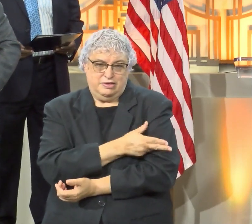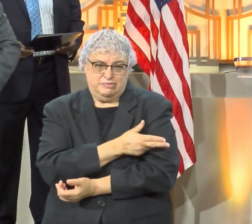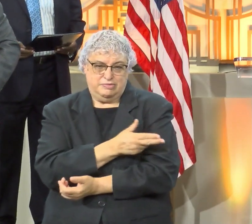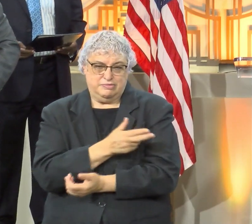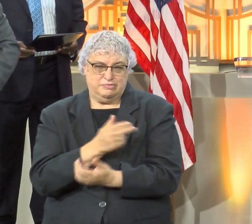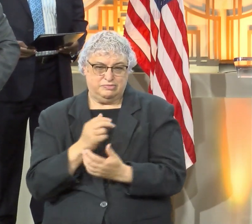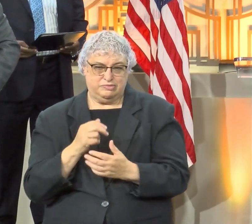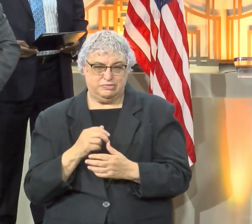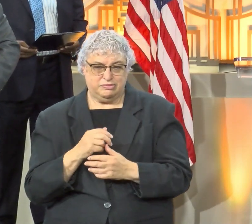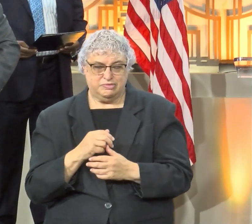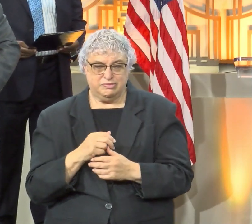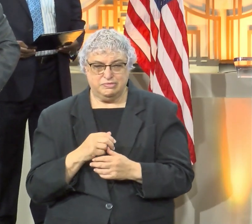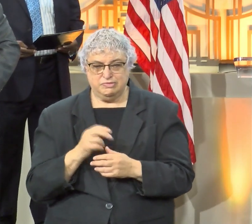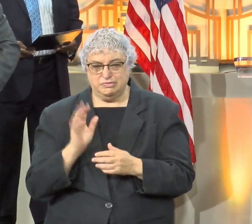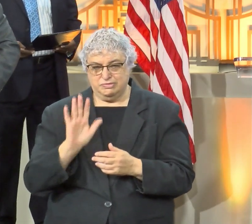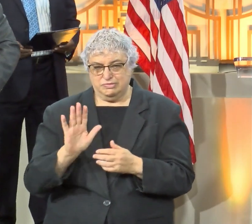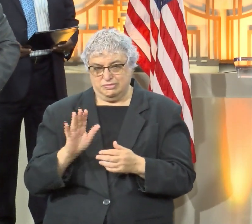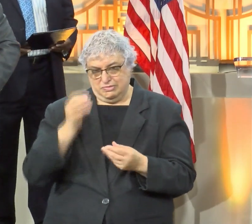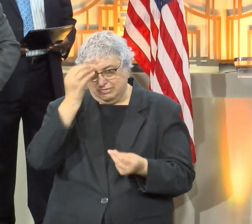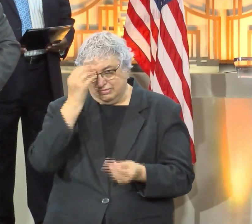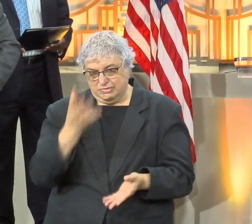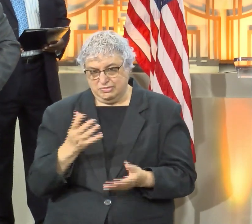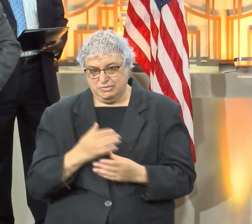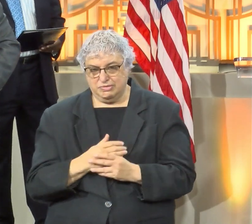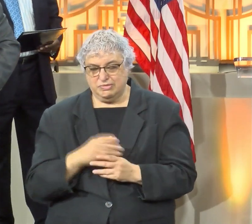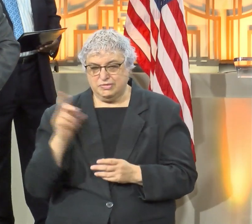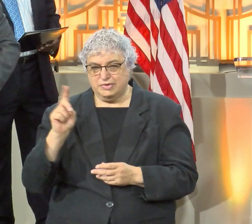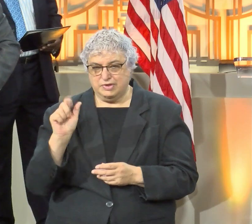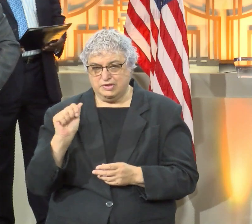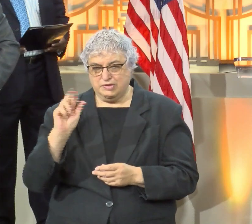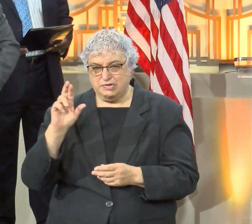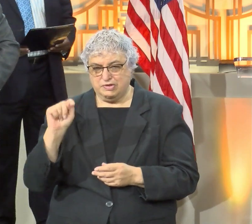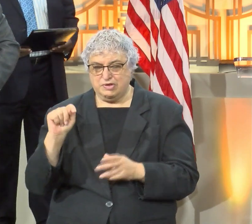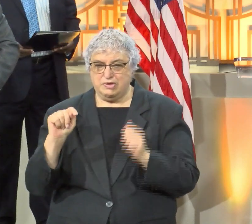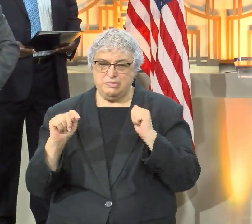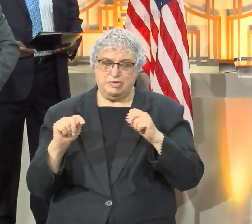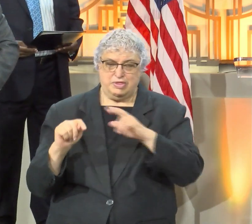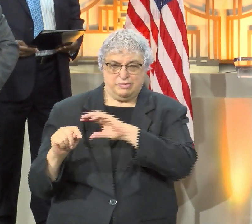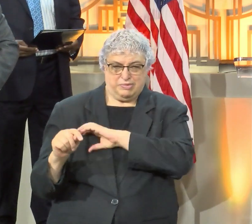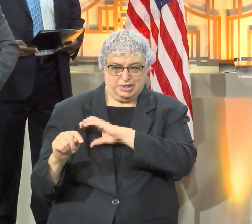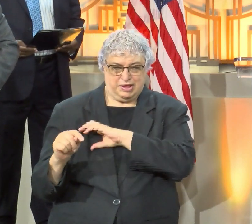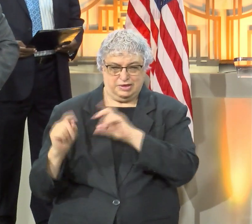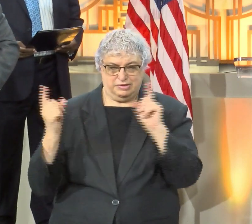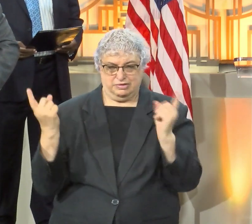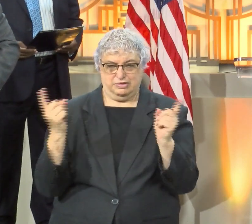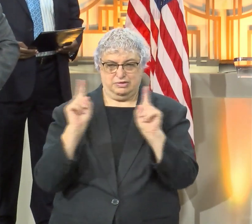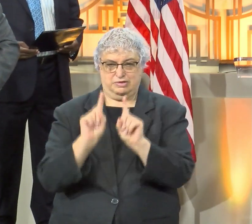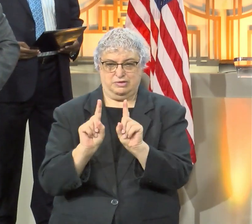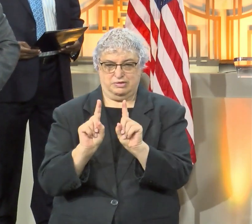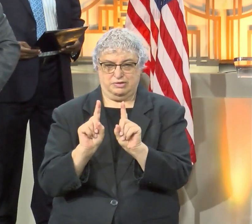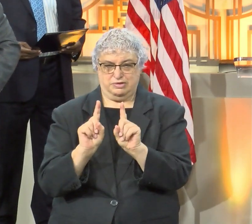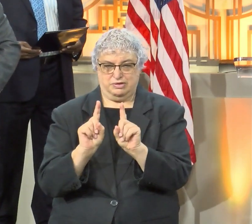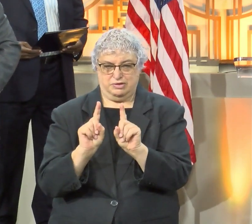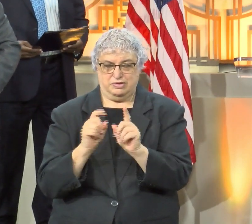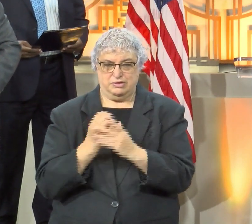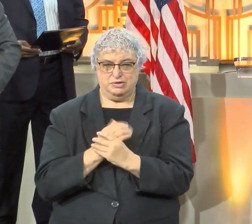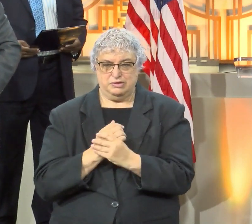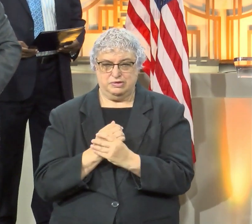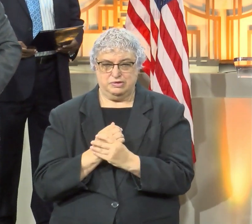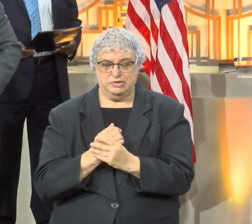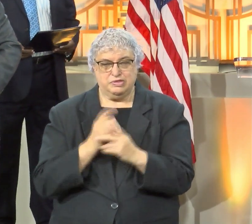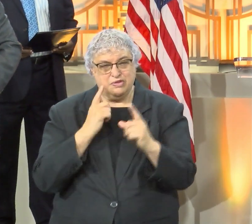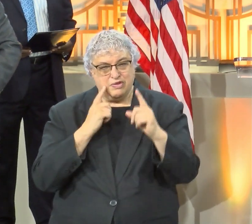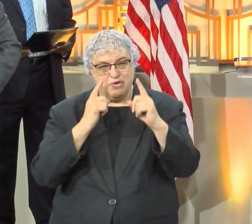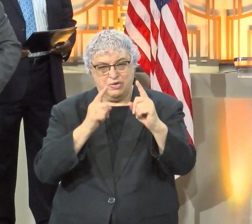District systems. A DART team pairs an HPD officer and victim advocates with the goal